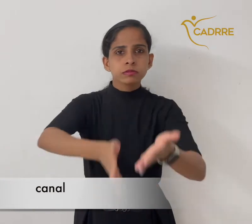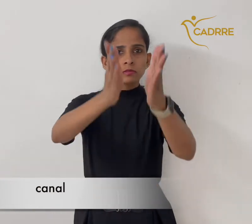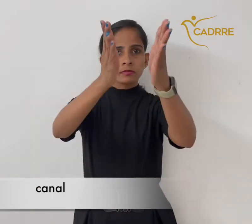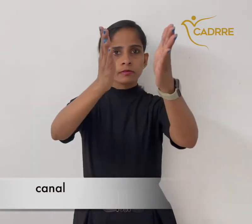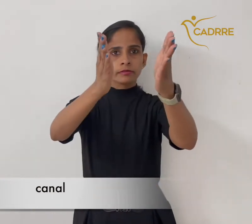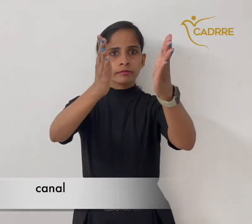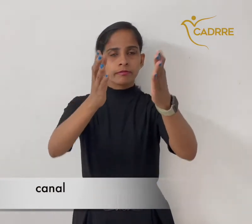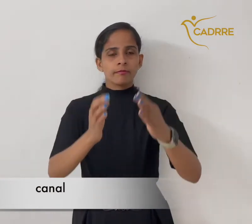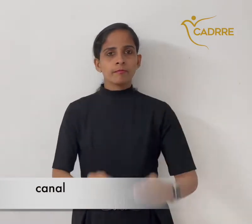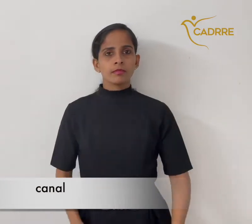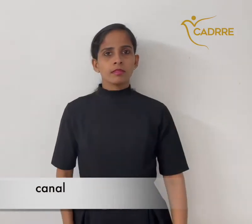canal,